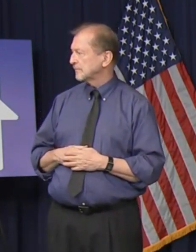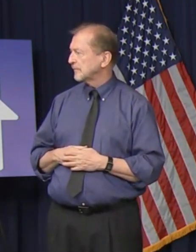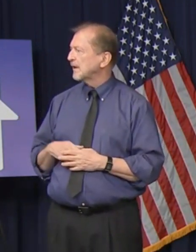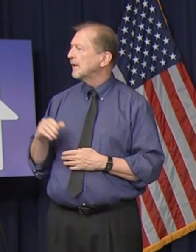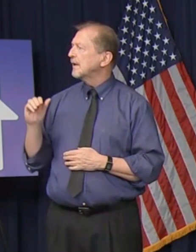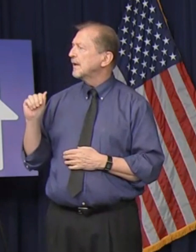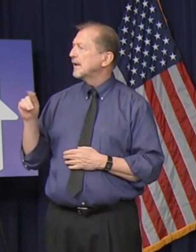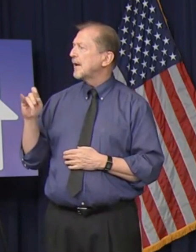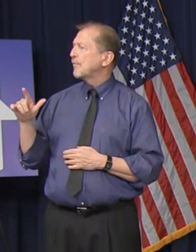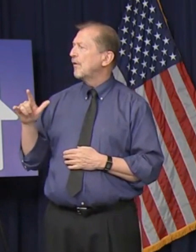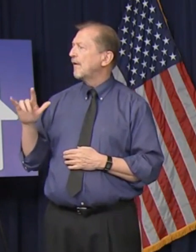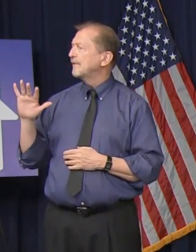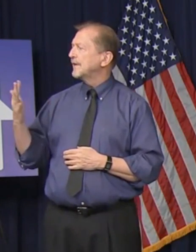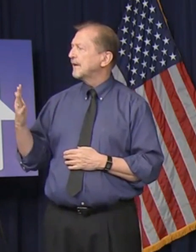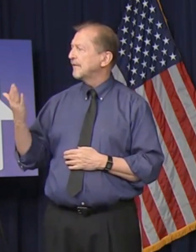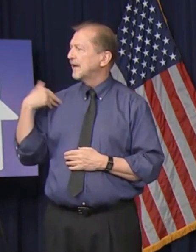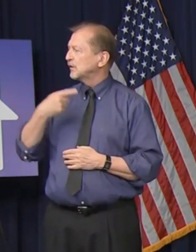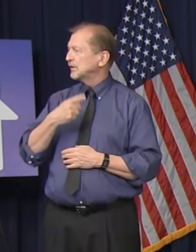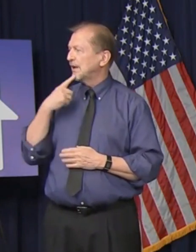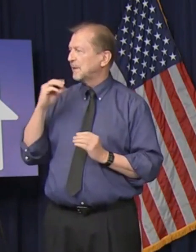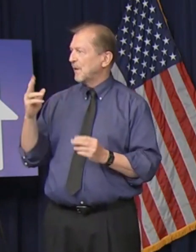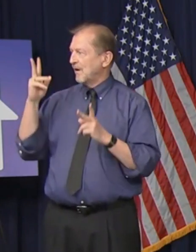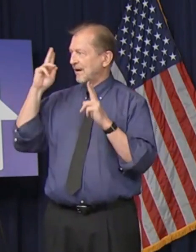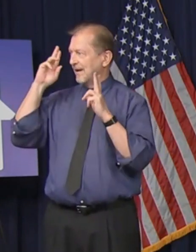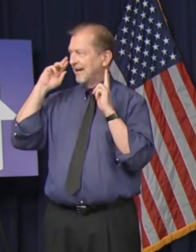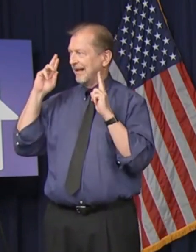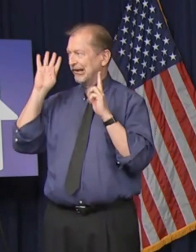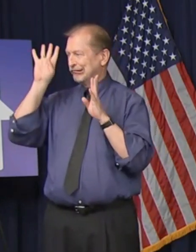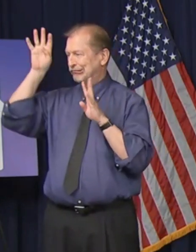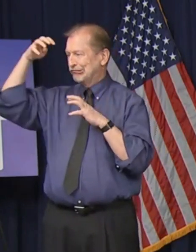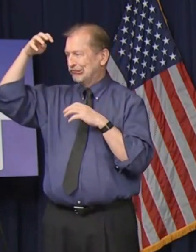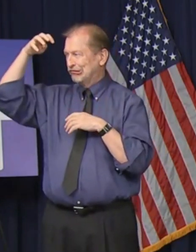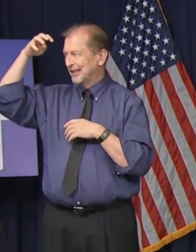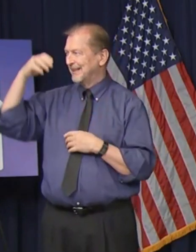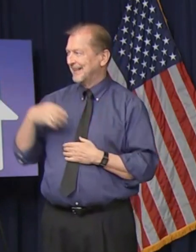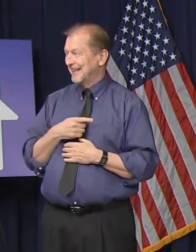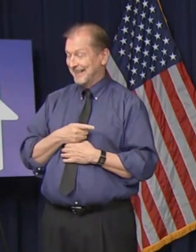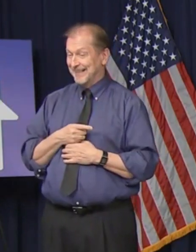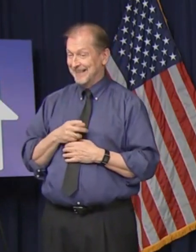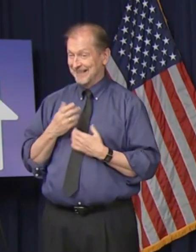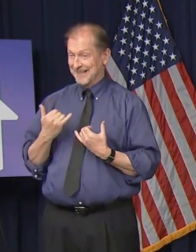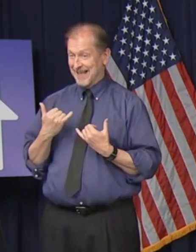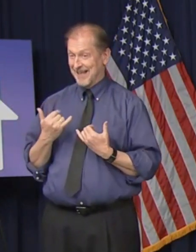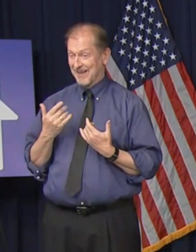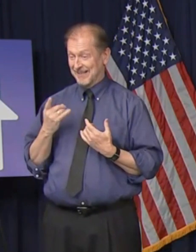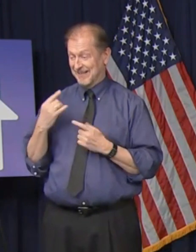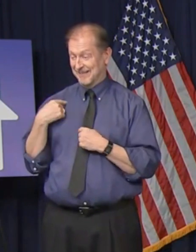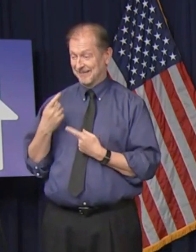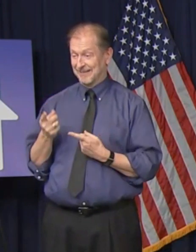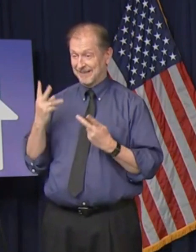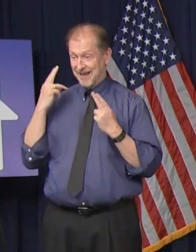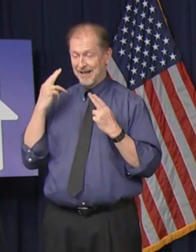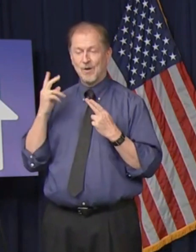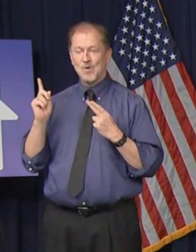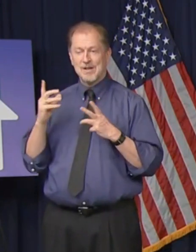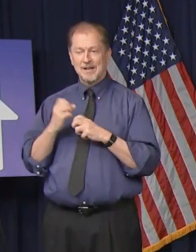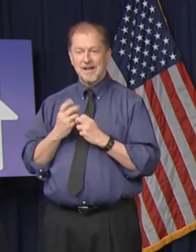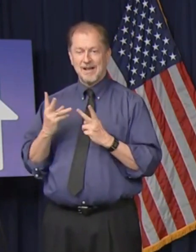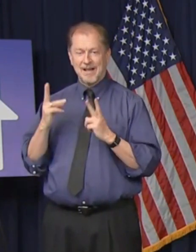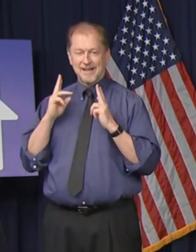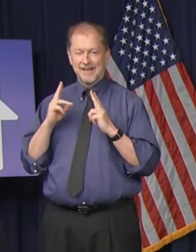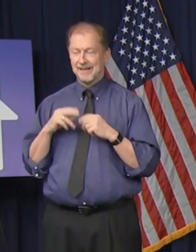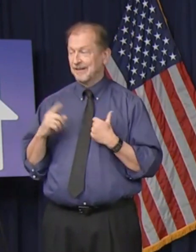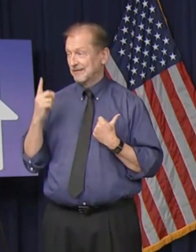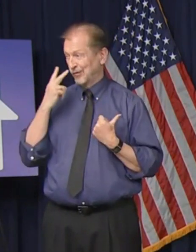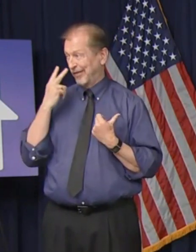5th, you said that you had not had a haircut recently and that you were starting to get a little shaggy. Have you gotten your haircut since then? And if so, who cut your hair? Does